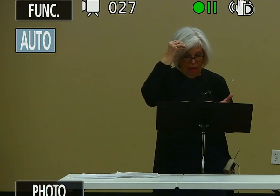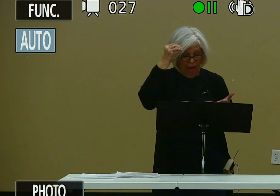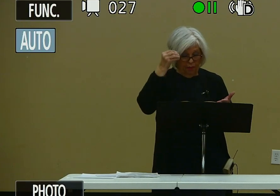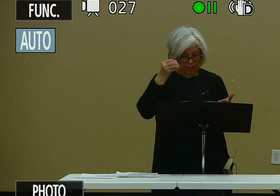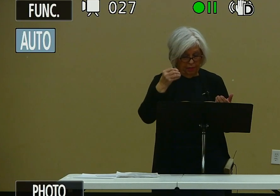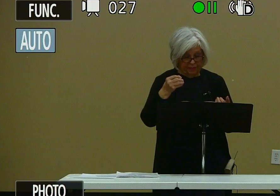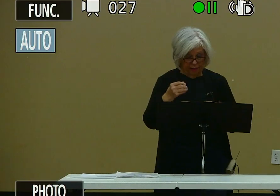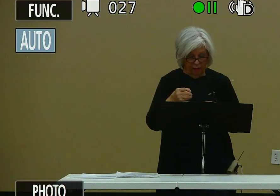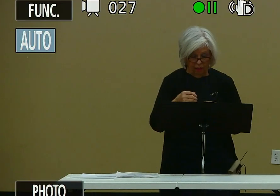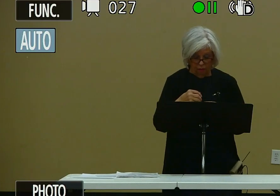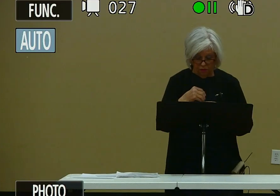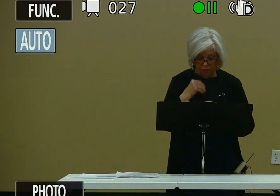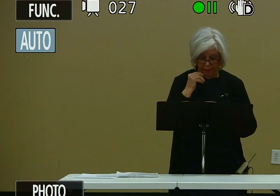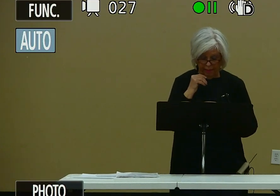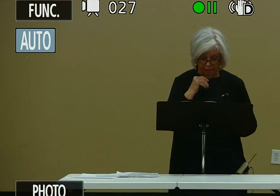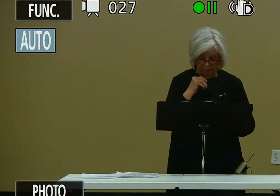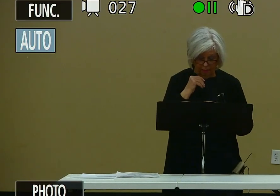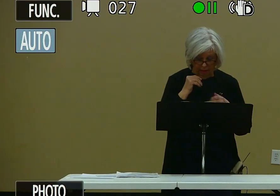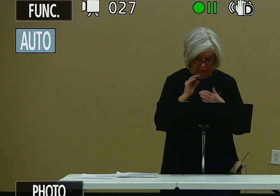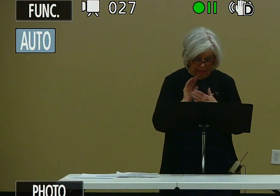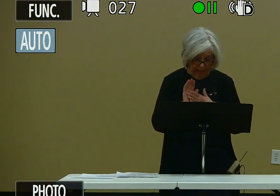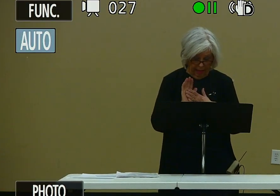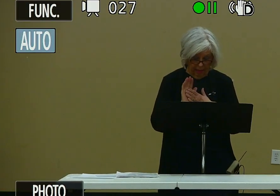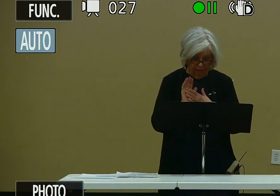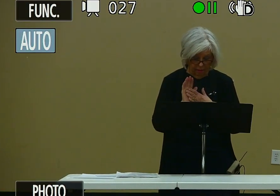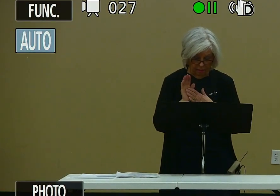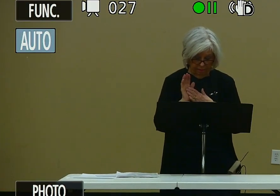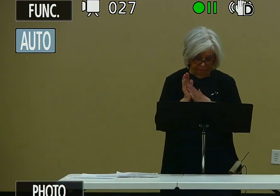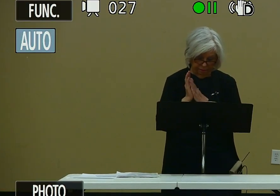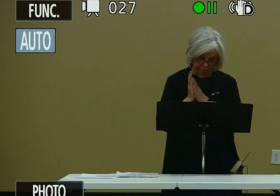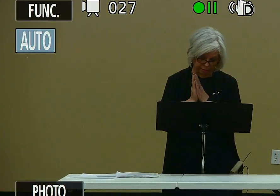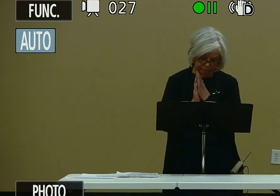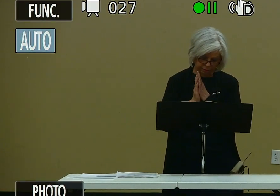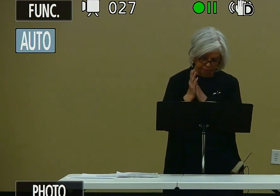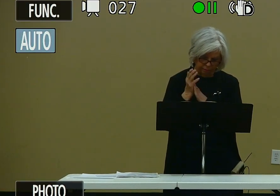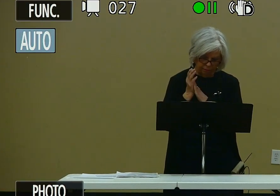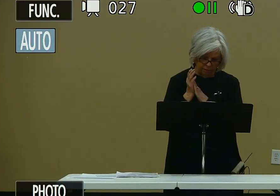And then tell or speak, and